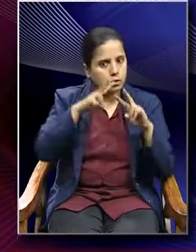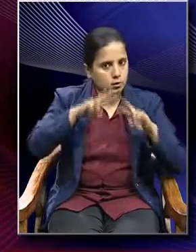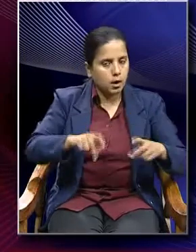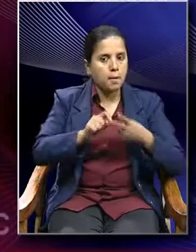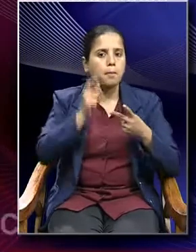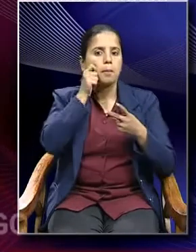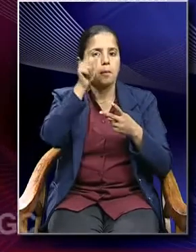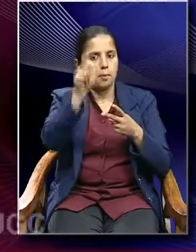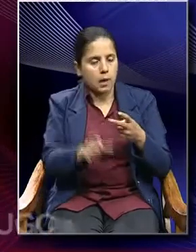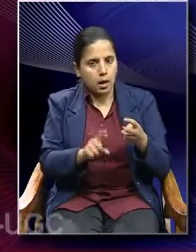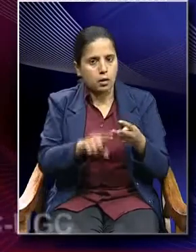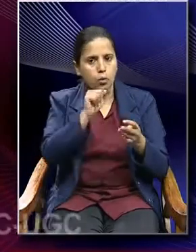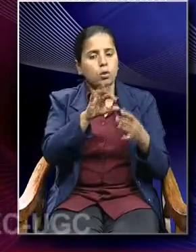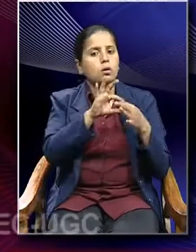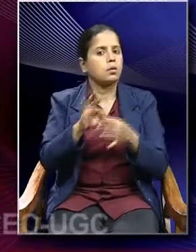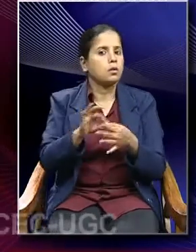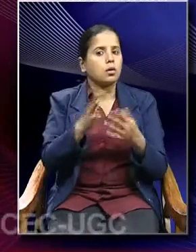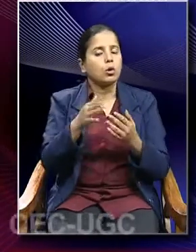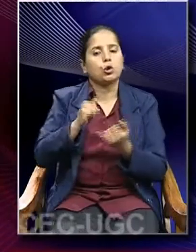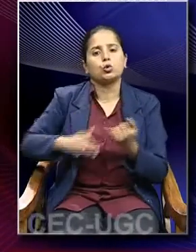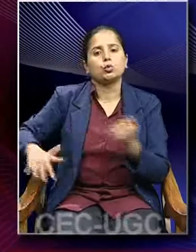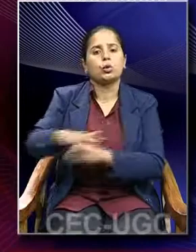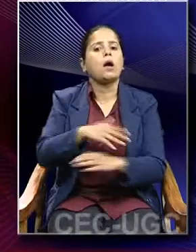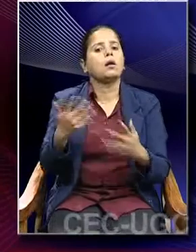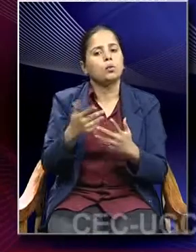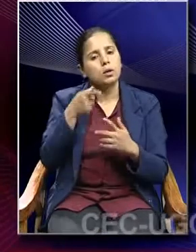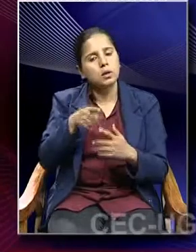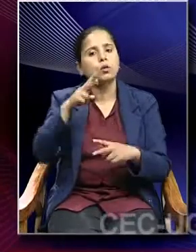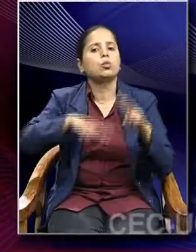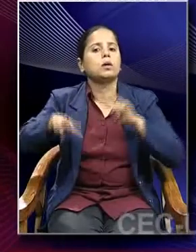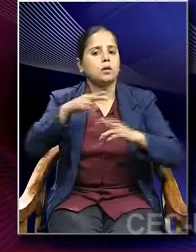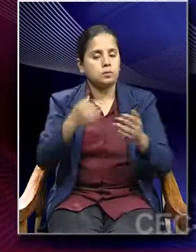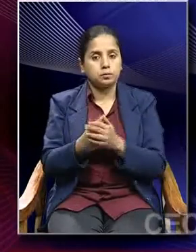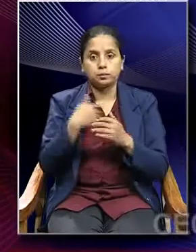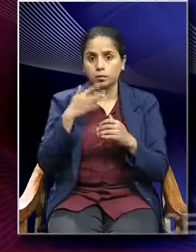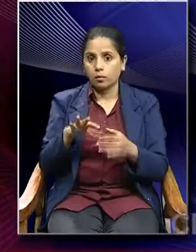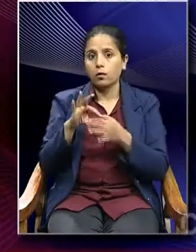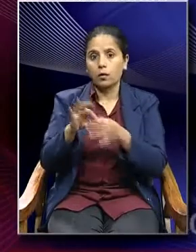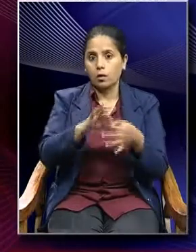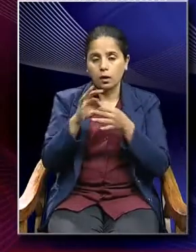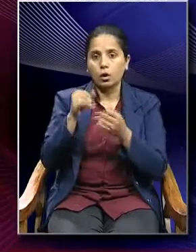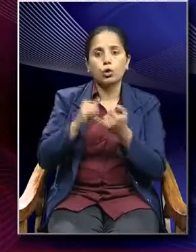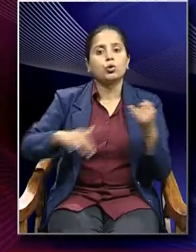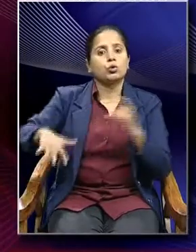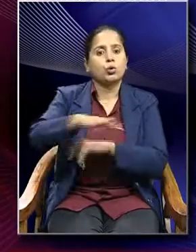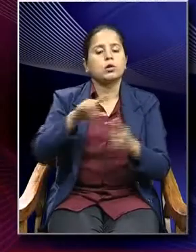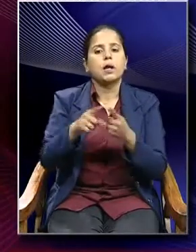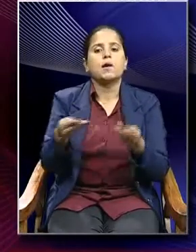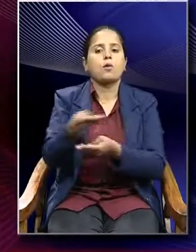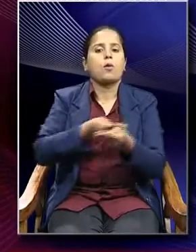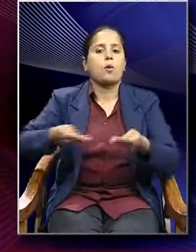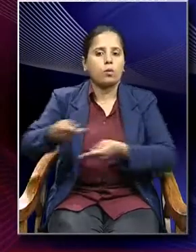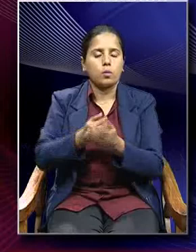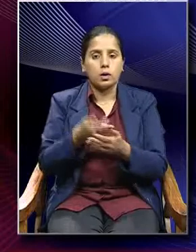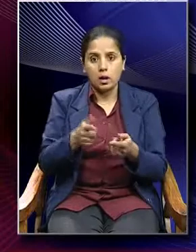man, and his relationship with the society. Then we have the relation between sociology and economics.